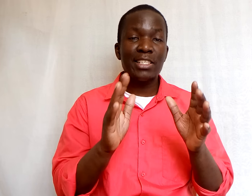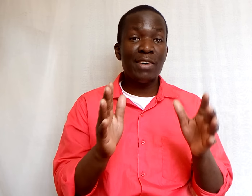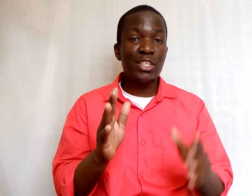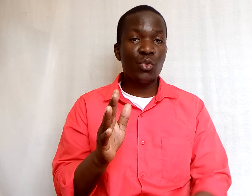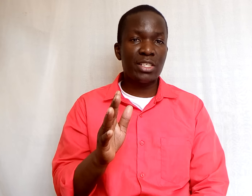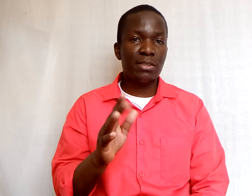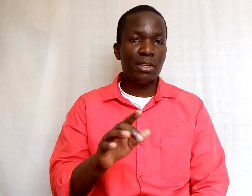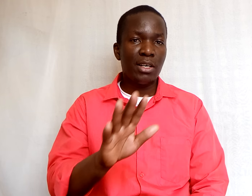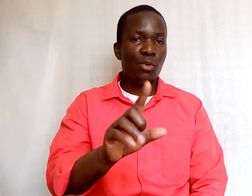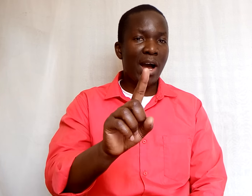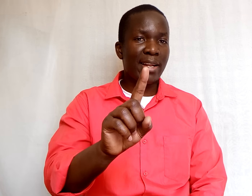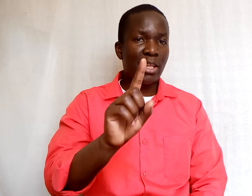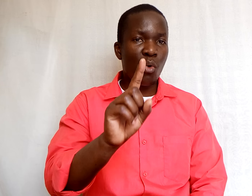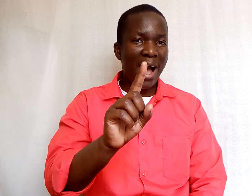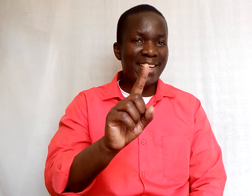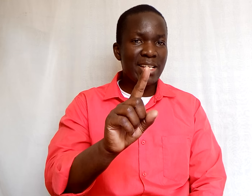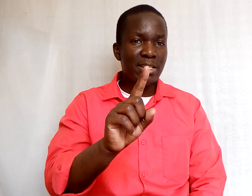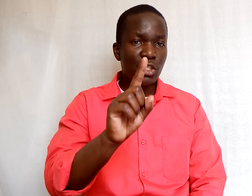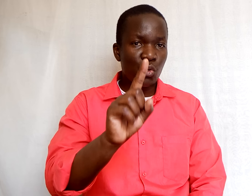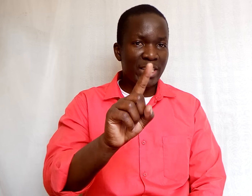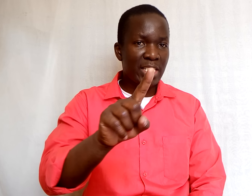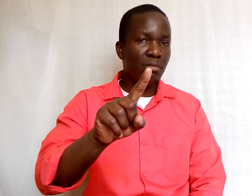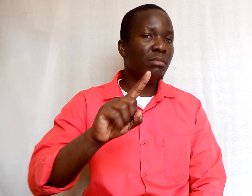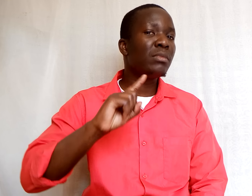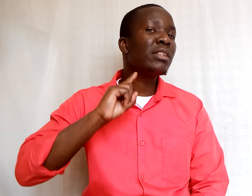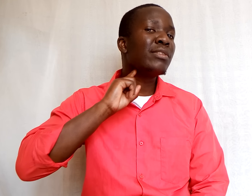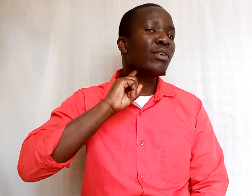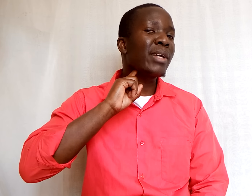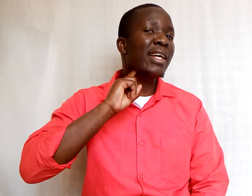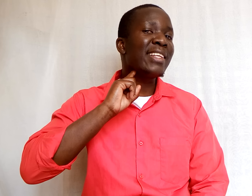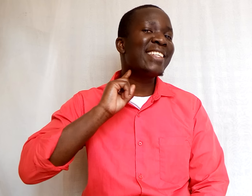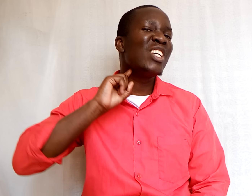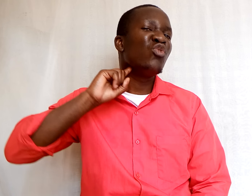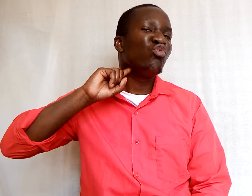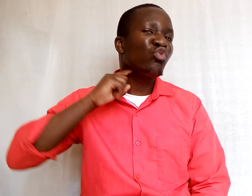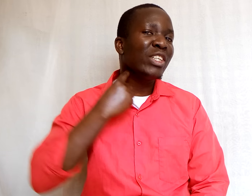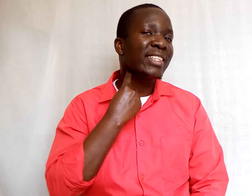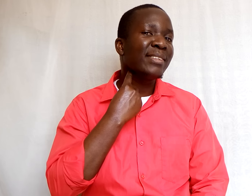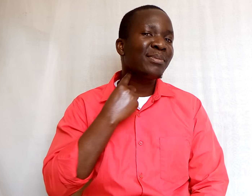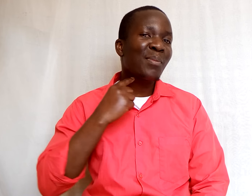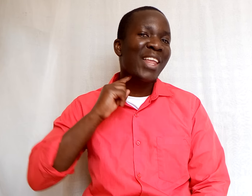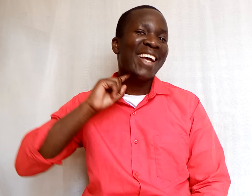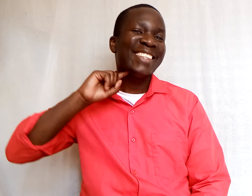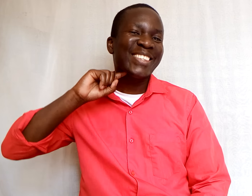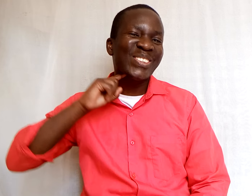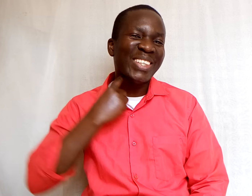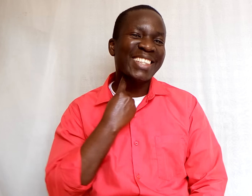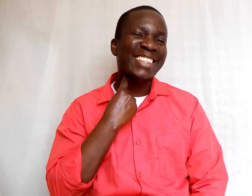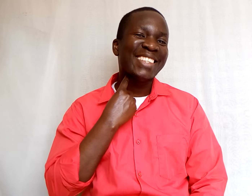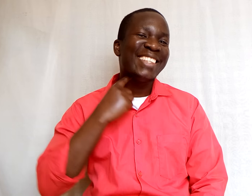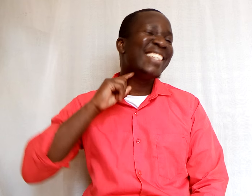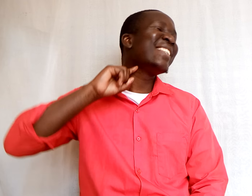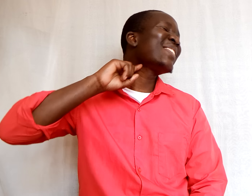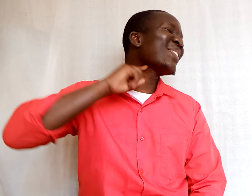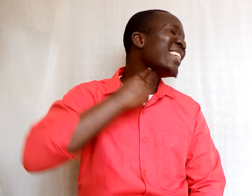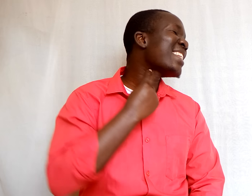very sweet. The word sweet from here like this. Sweet. Sweet. Sweet. The way